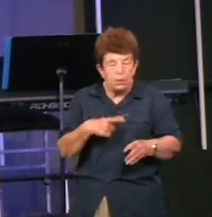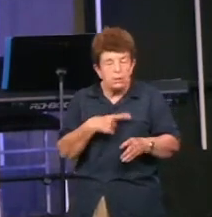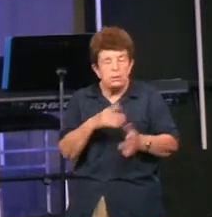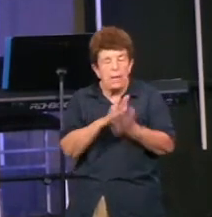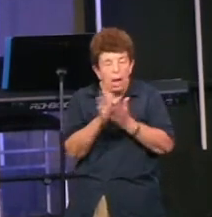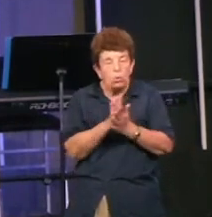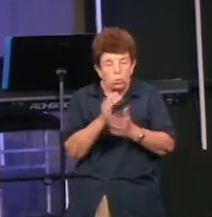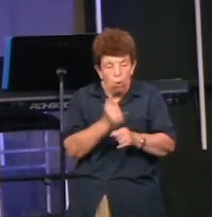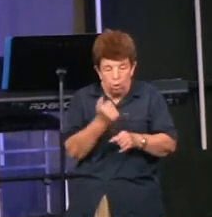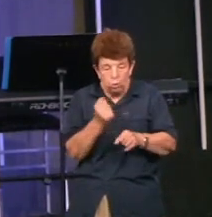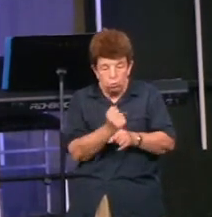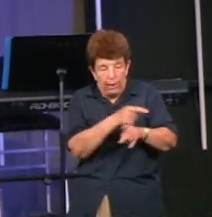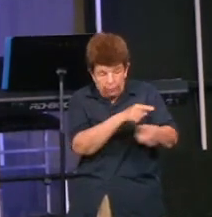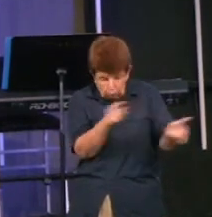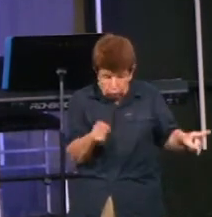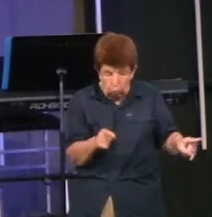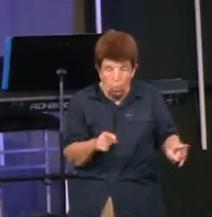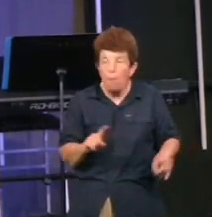created us.